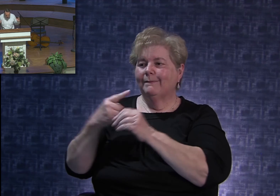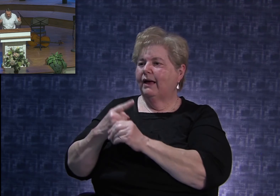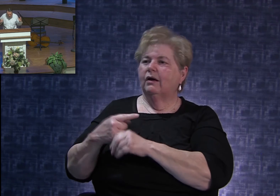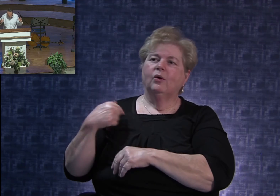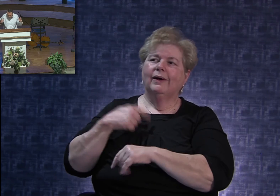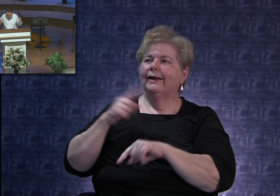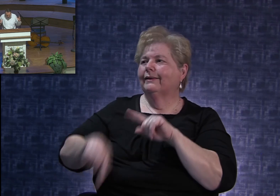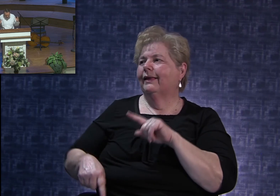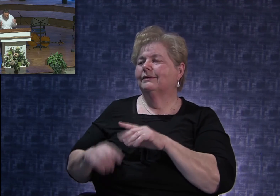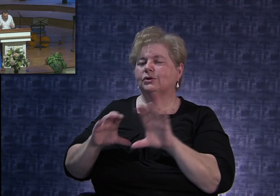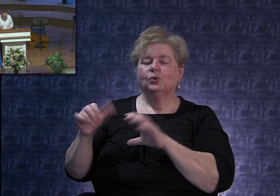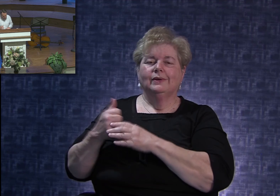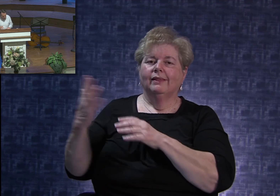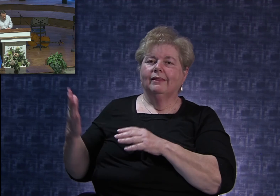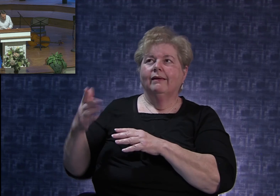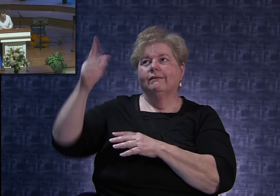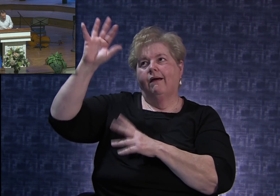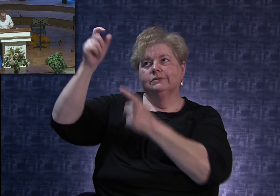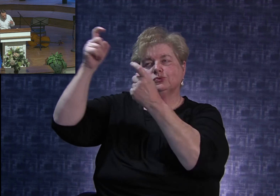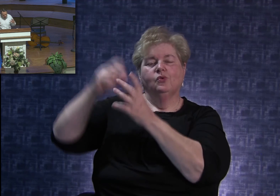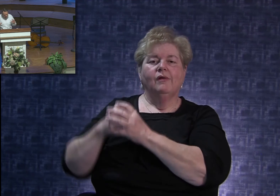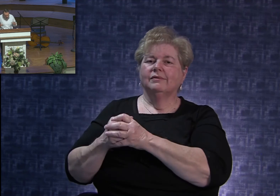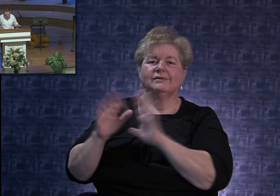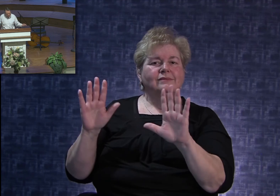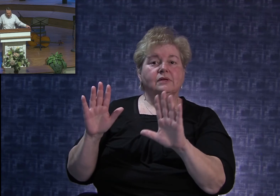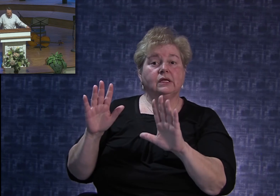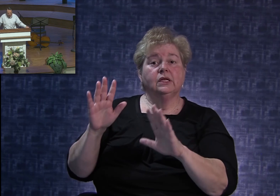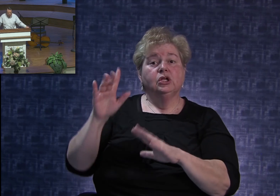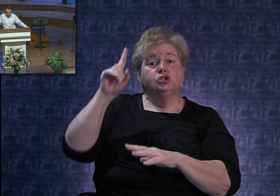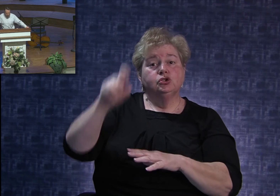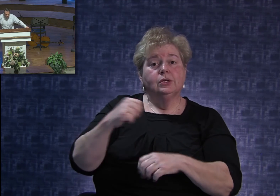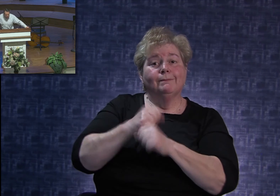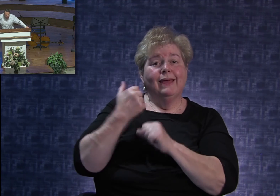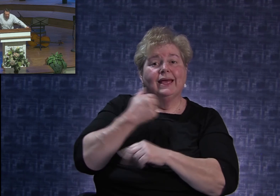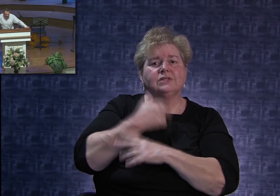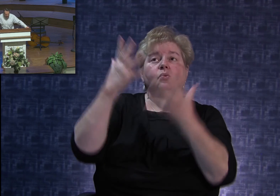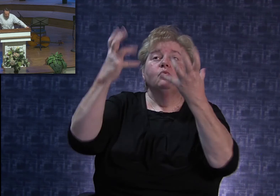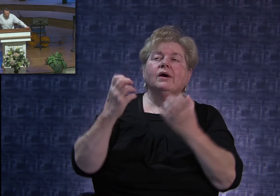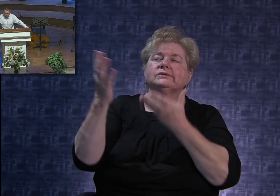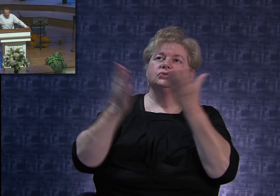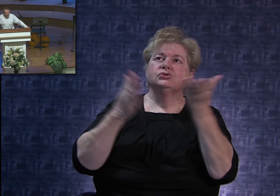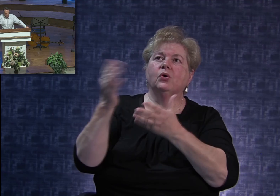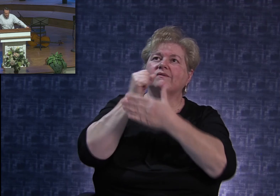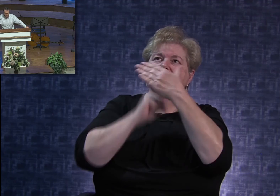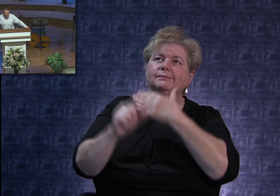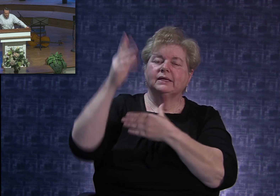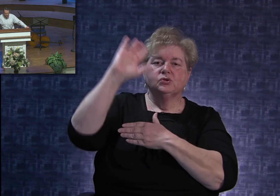to serve as an incentive to serve and to submit ourselves to God as He